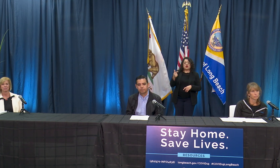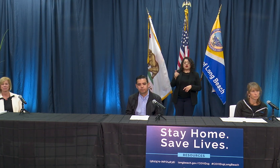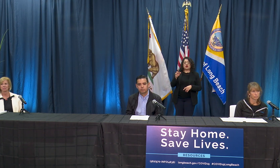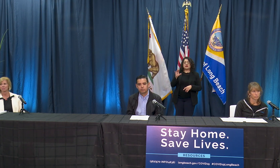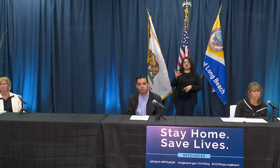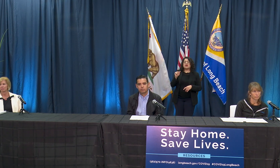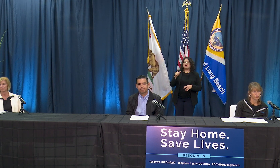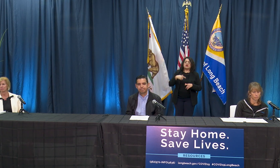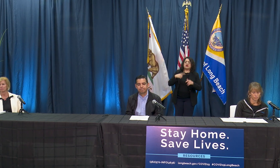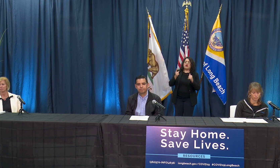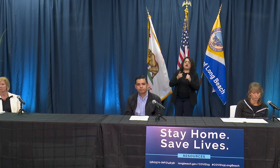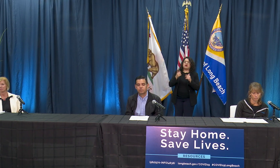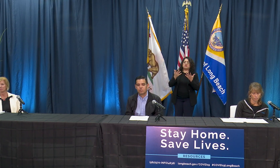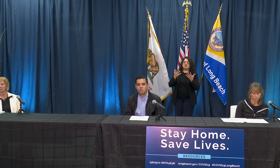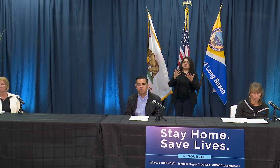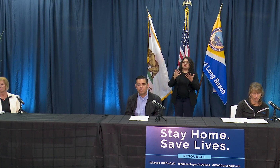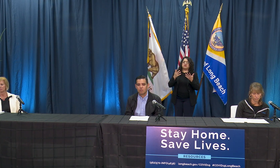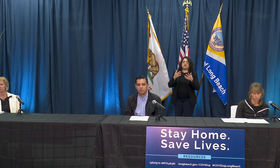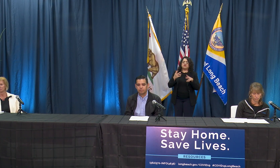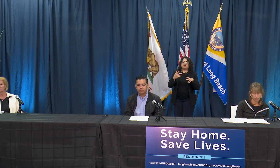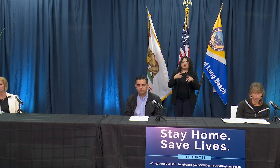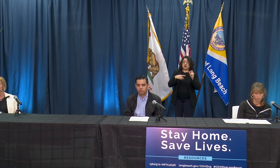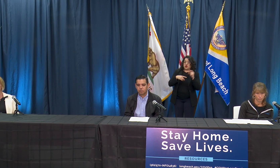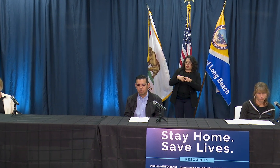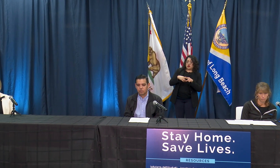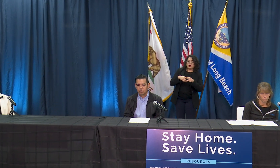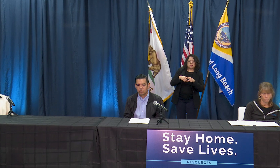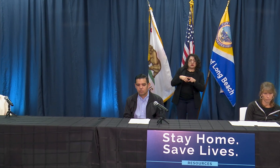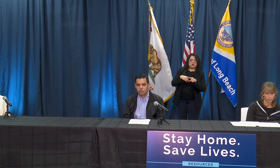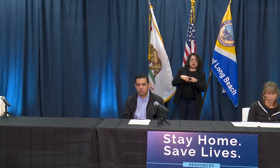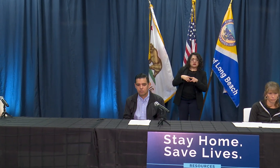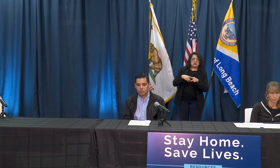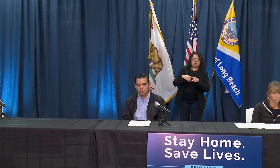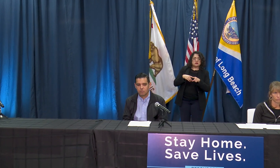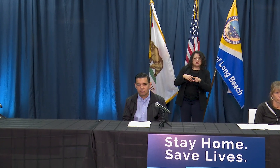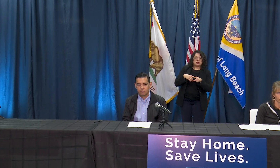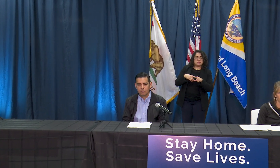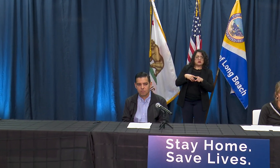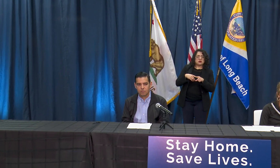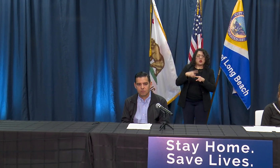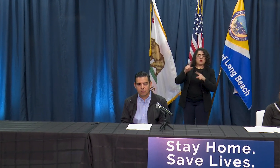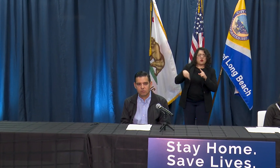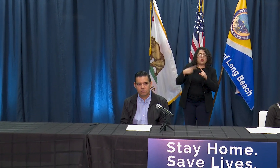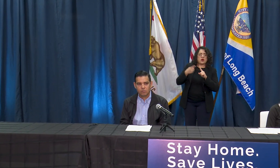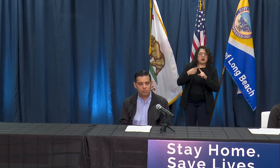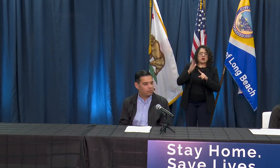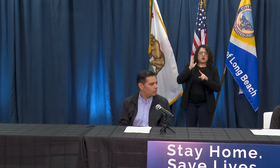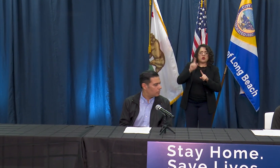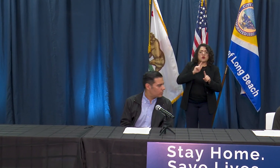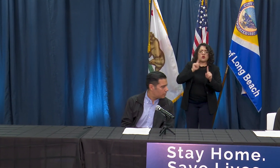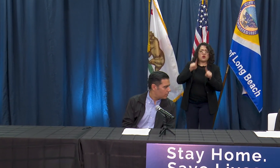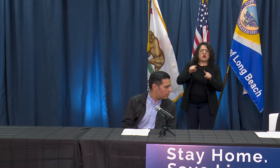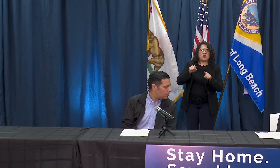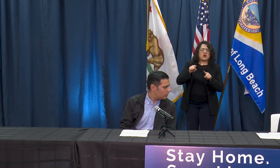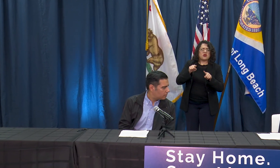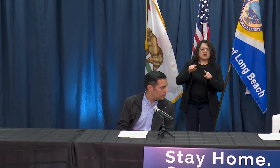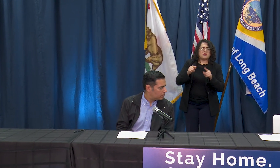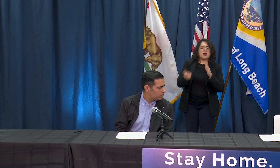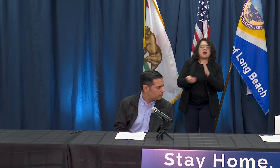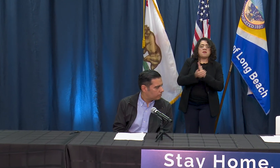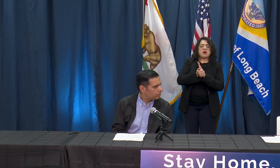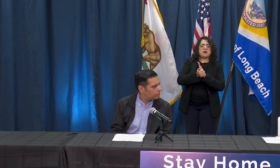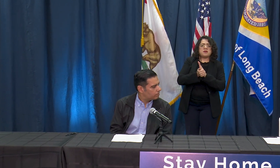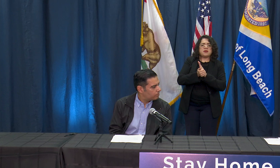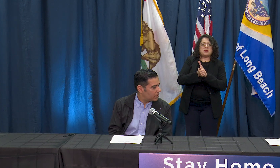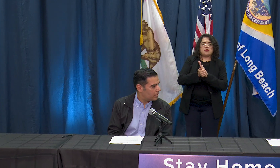guess the first part is, when will the amendments to today's order be effective? And will the